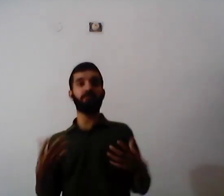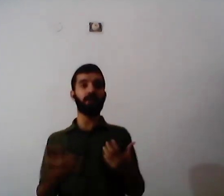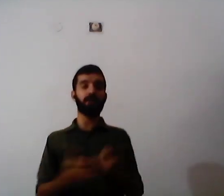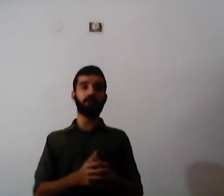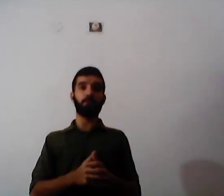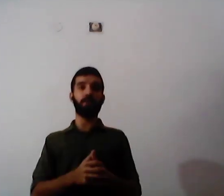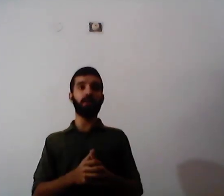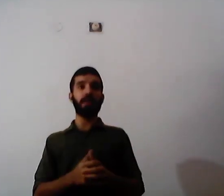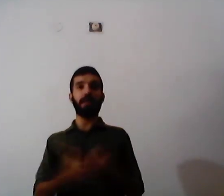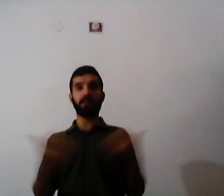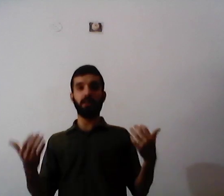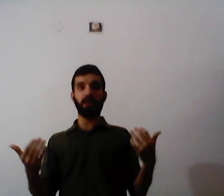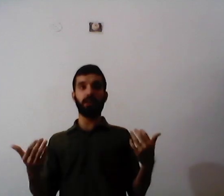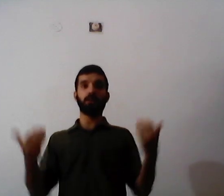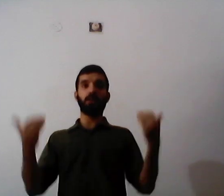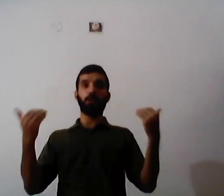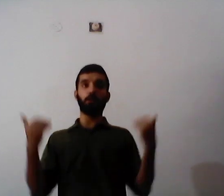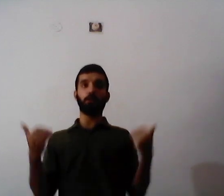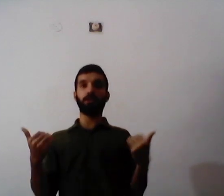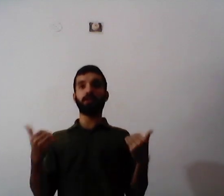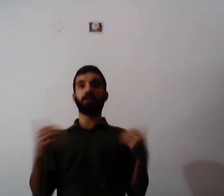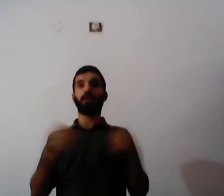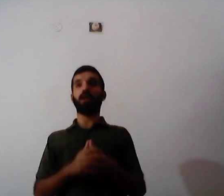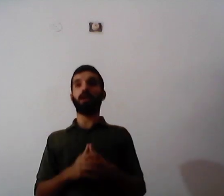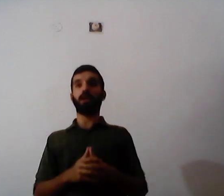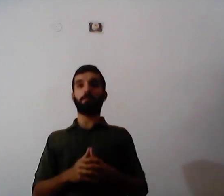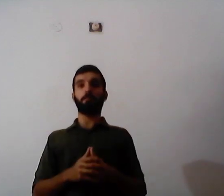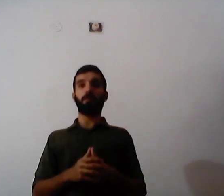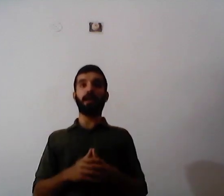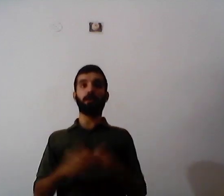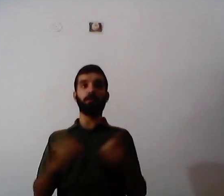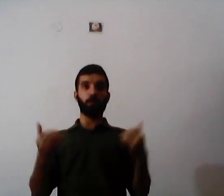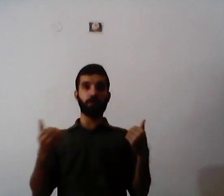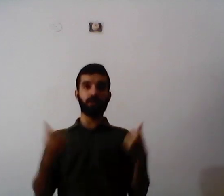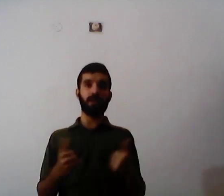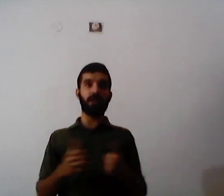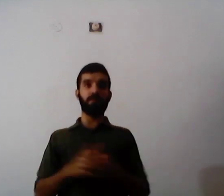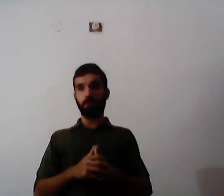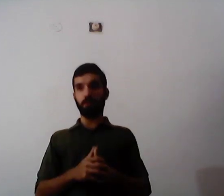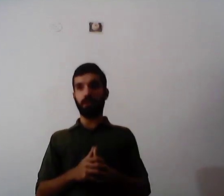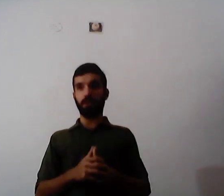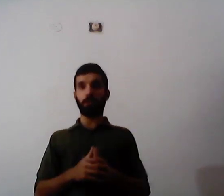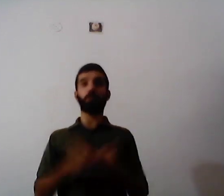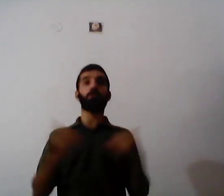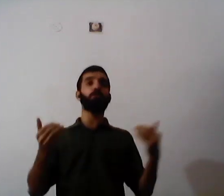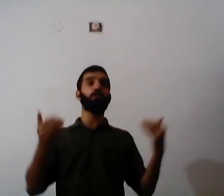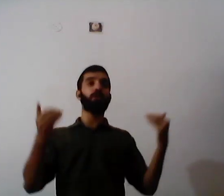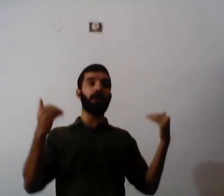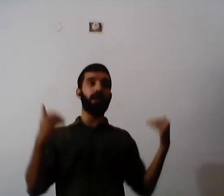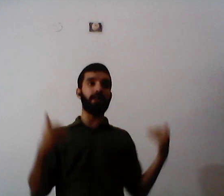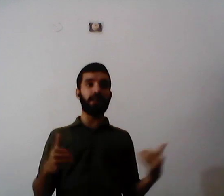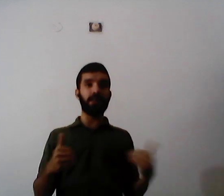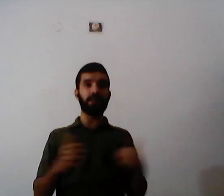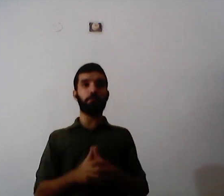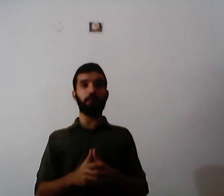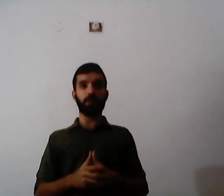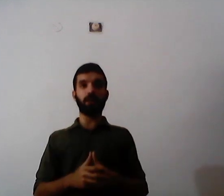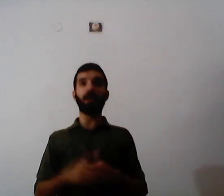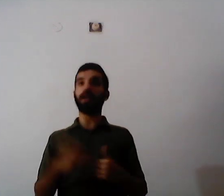difficulties will be experienced due to this lack of oxygen availability due to a decrease in pressure at high